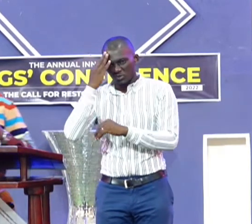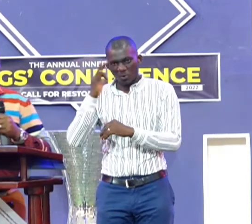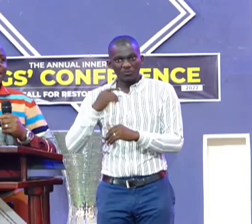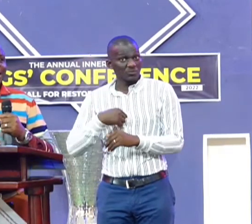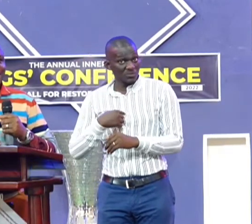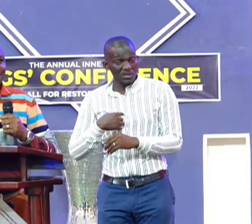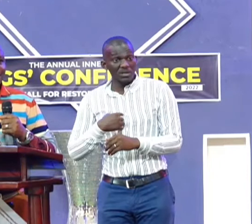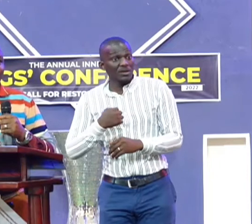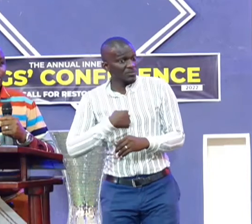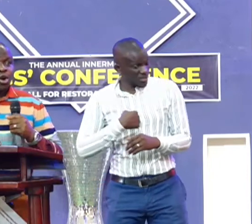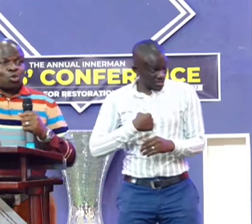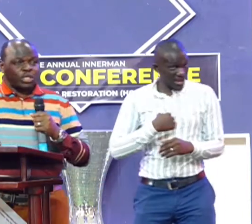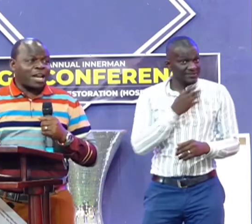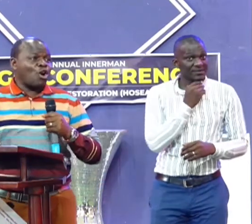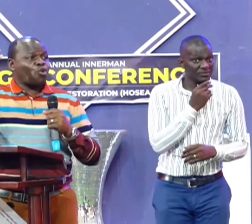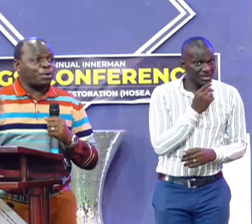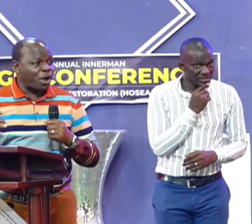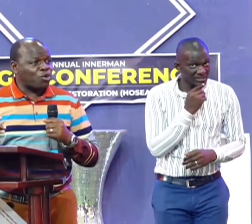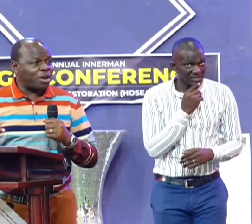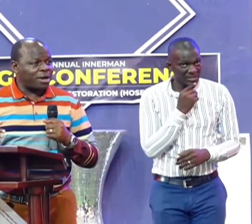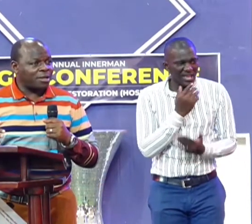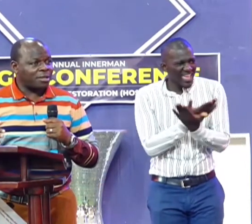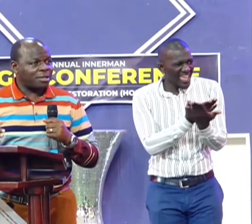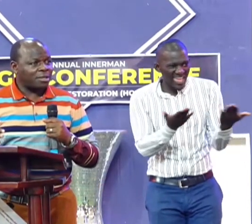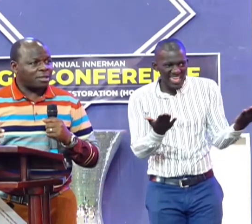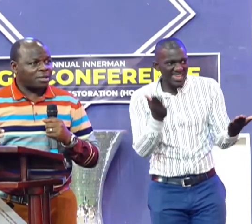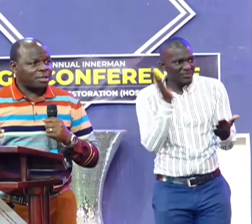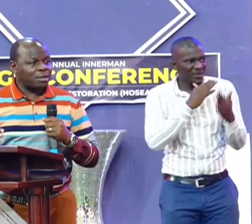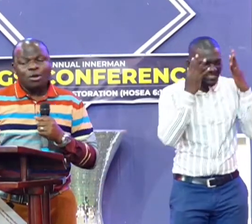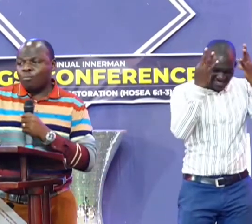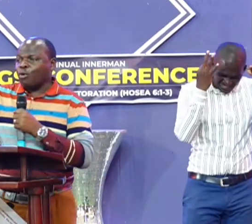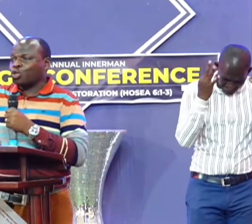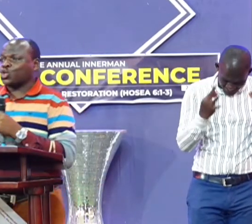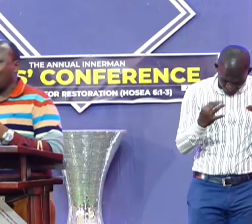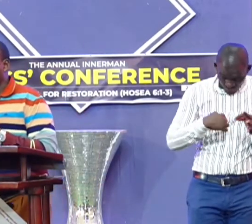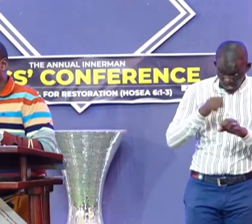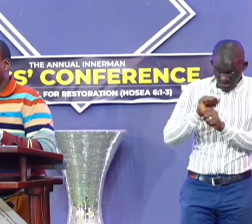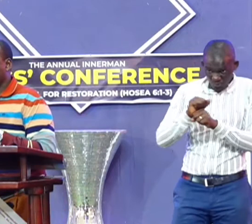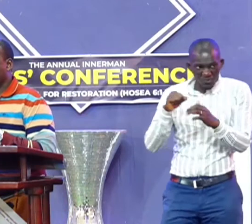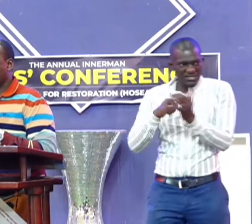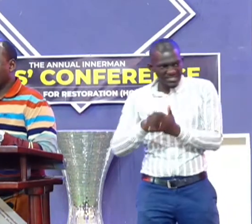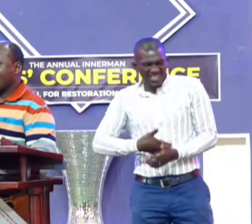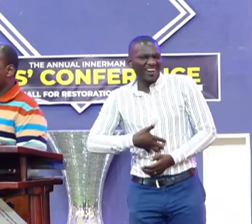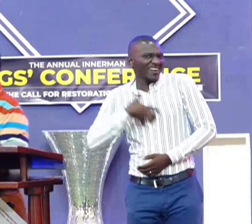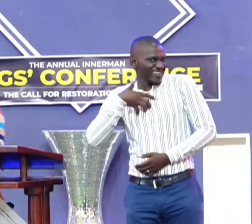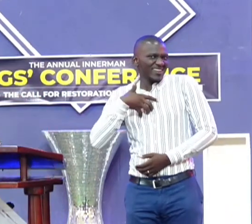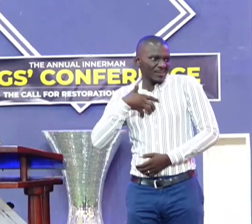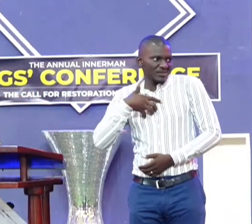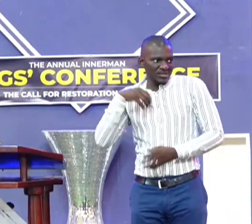Lord needs. As a man, the bad choices that I make, out of